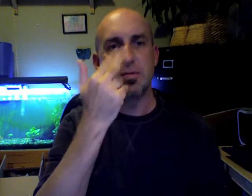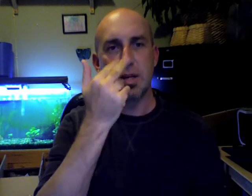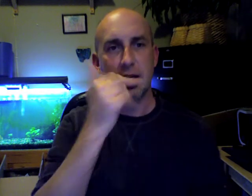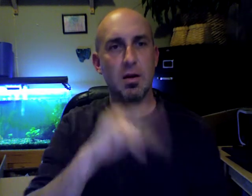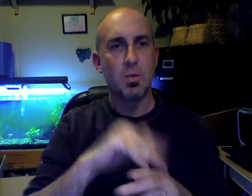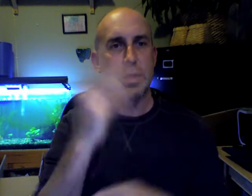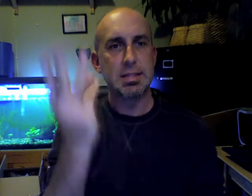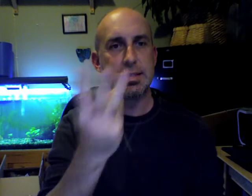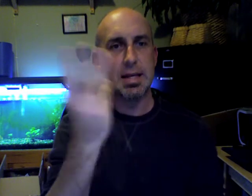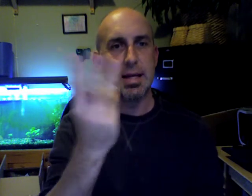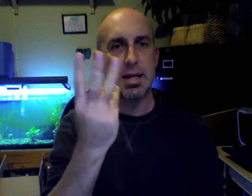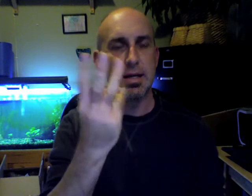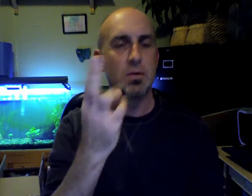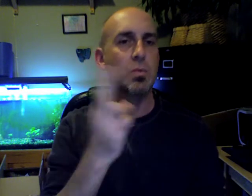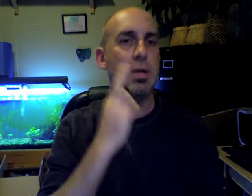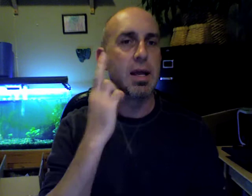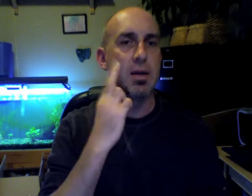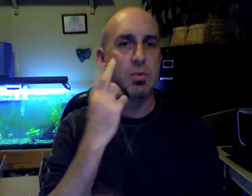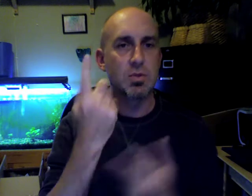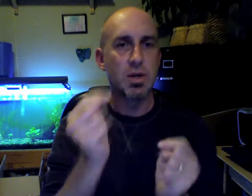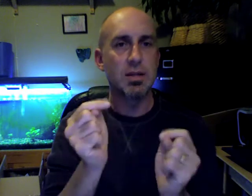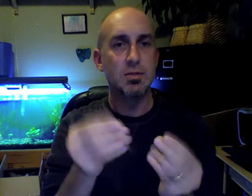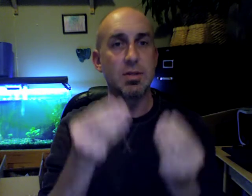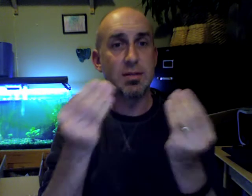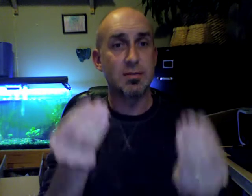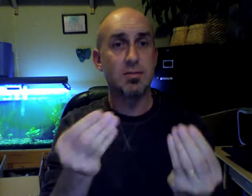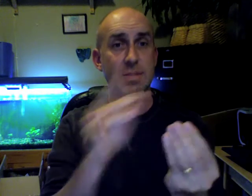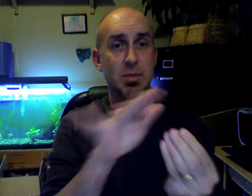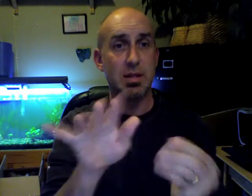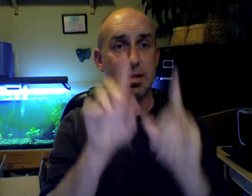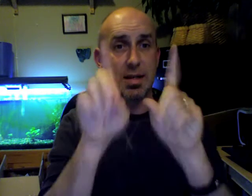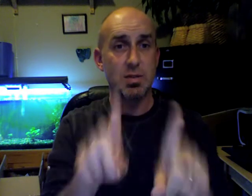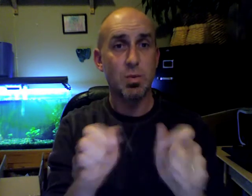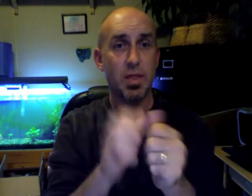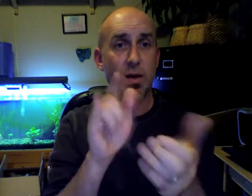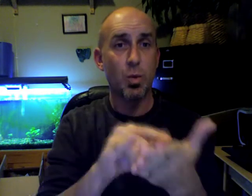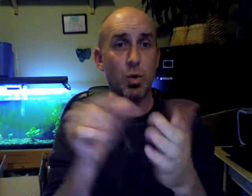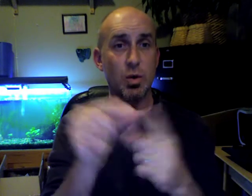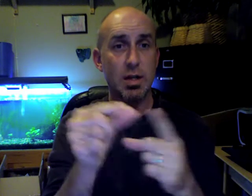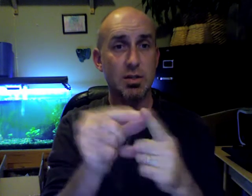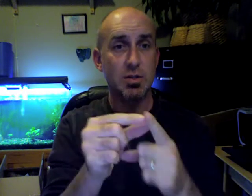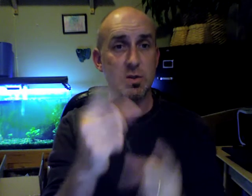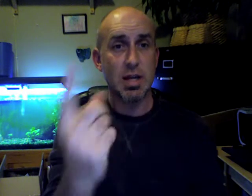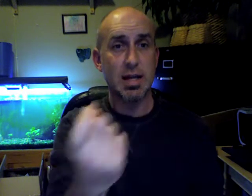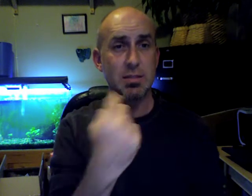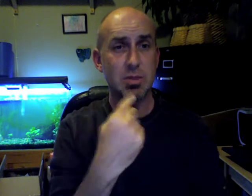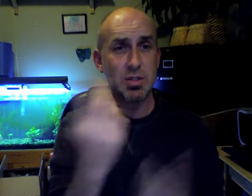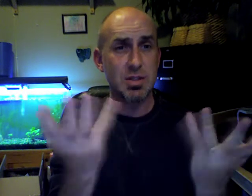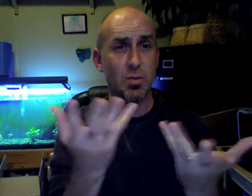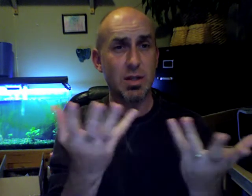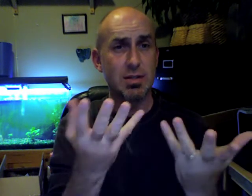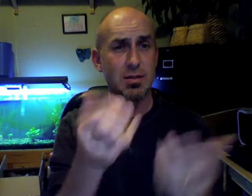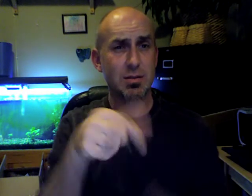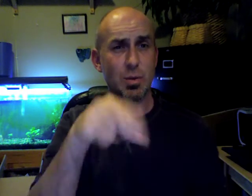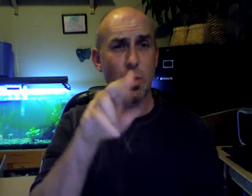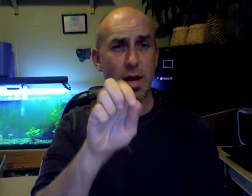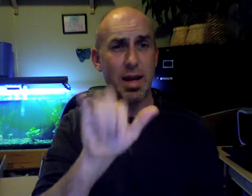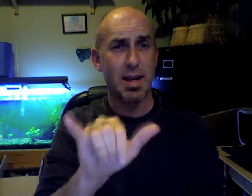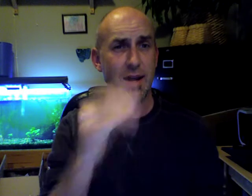funny. On Wednesday, Renee was trying to give the spelling test with that word, and so she asked me, she said, "What is a quay? I don't